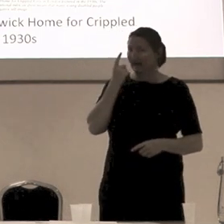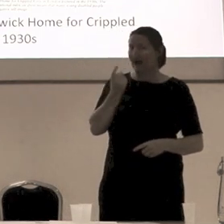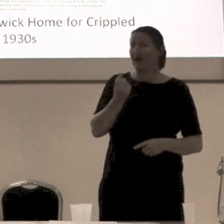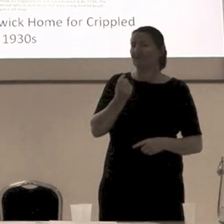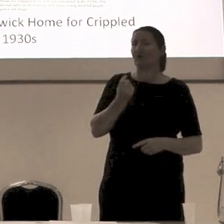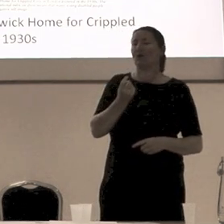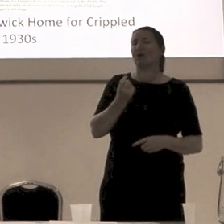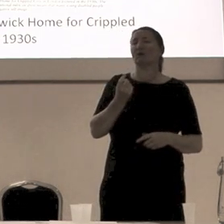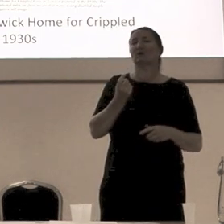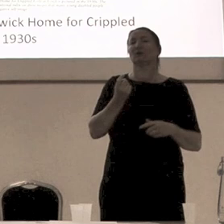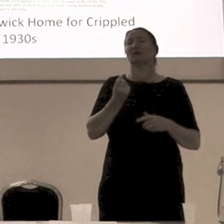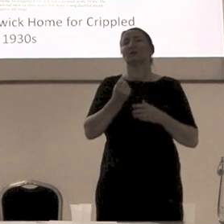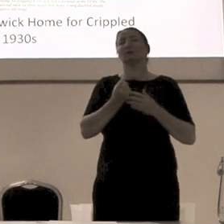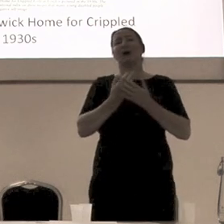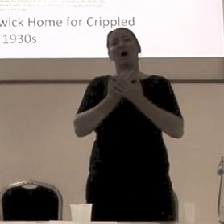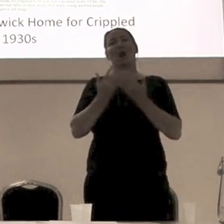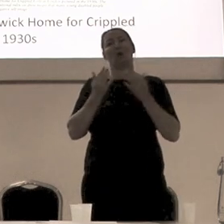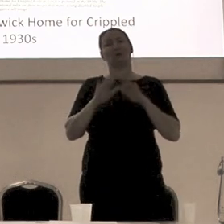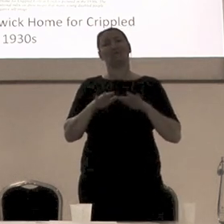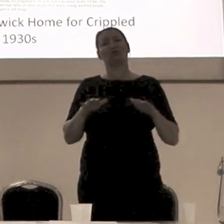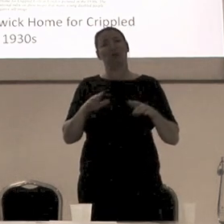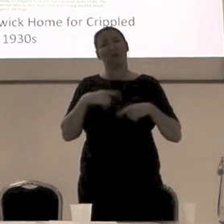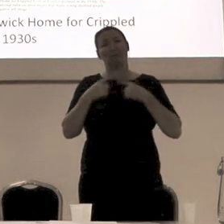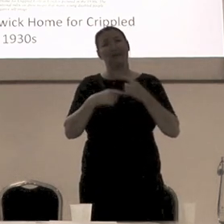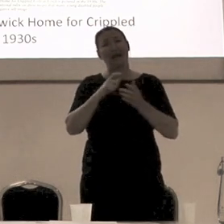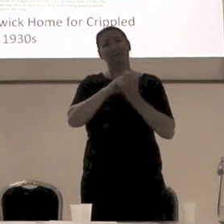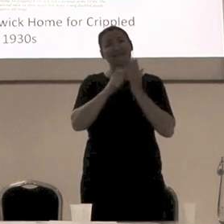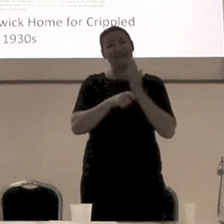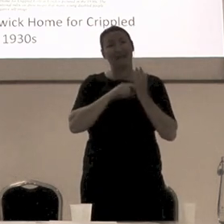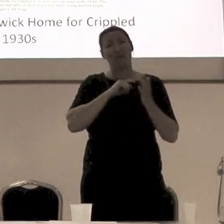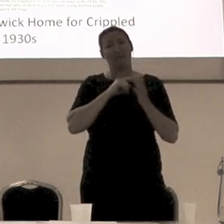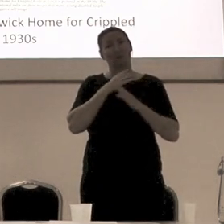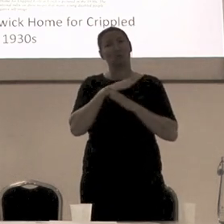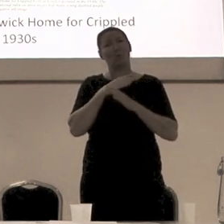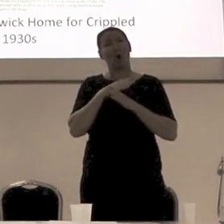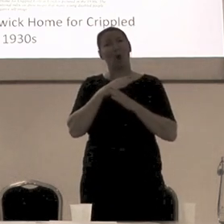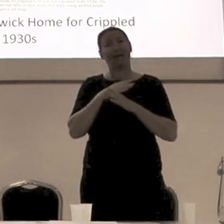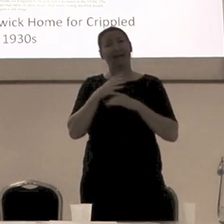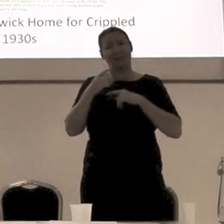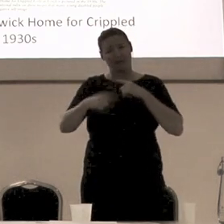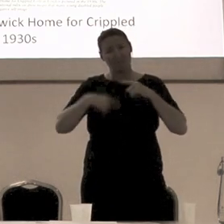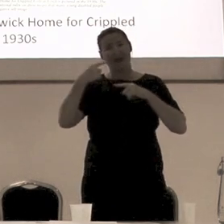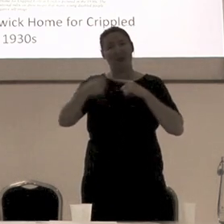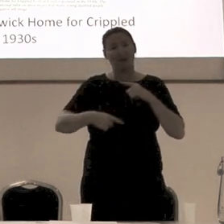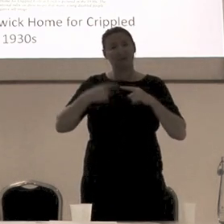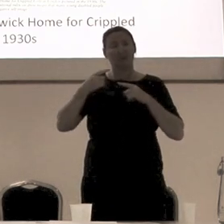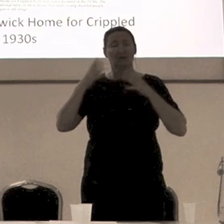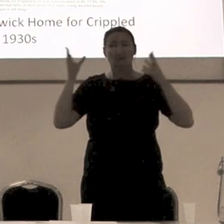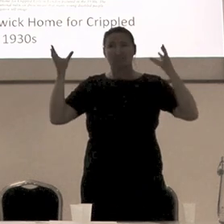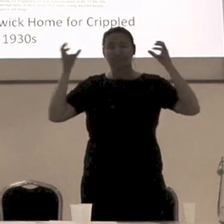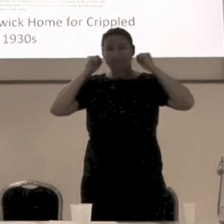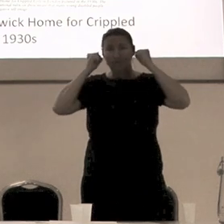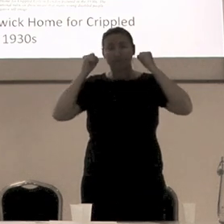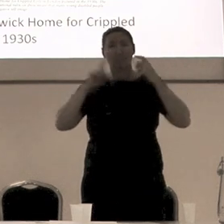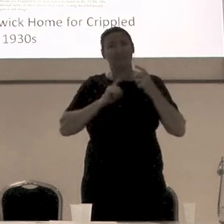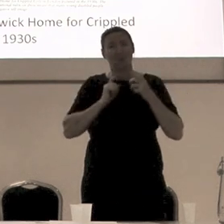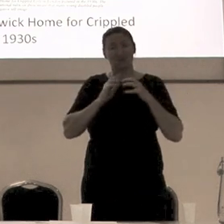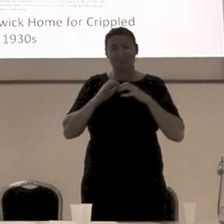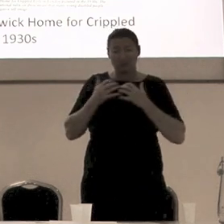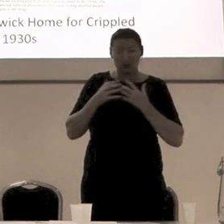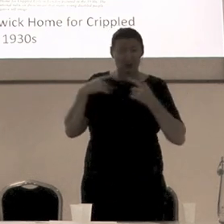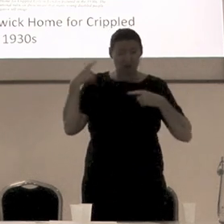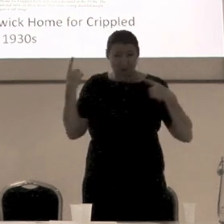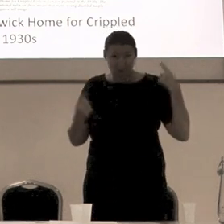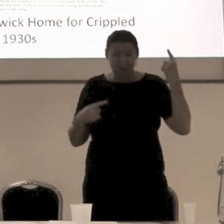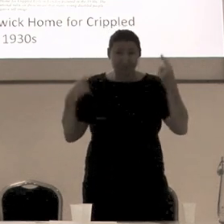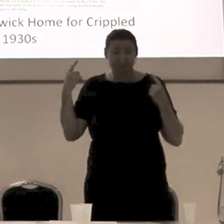many, many of those children became disabled through working in the mills, became deaf by the machinery that they were working alongside. So this